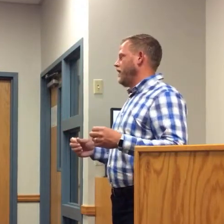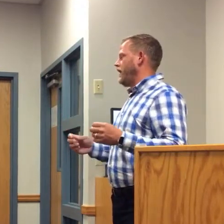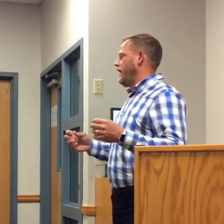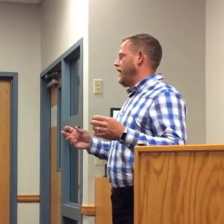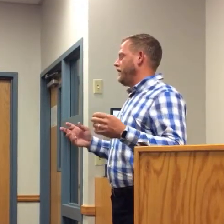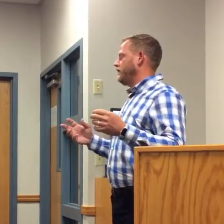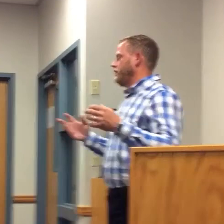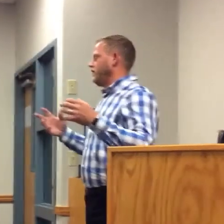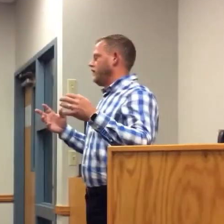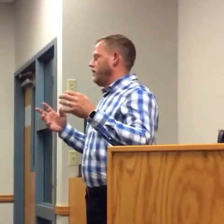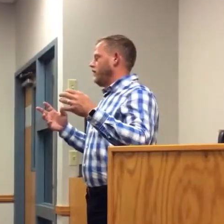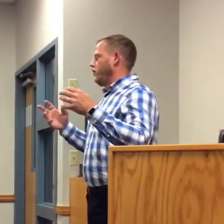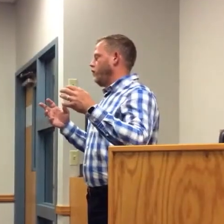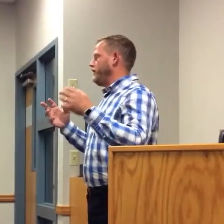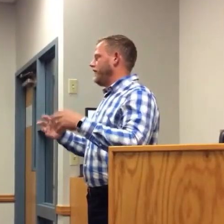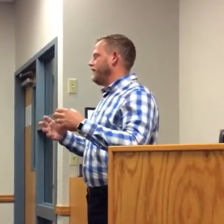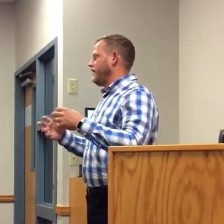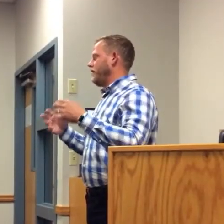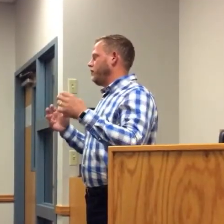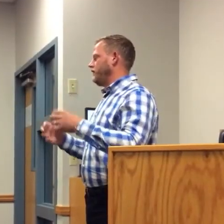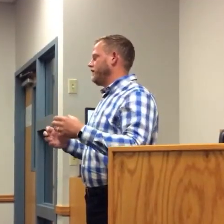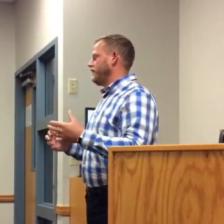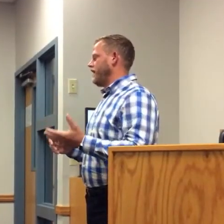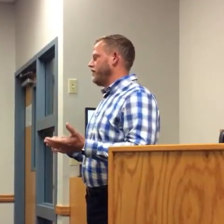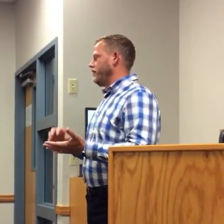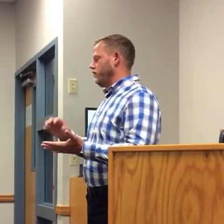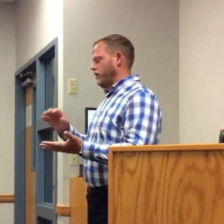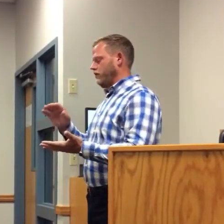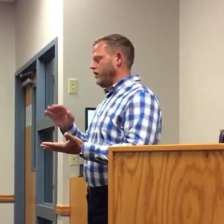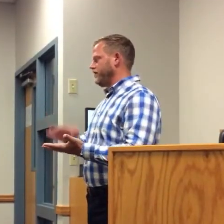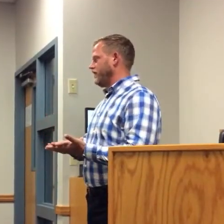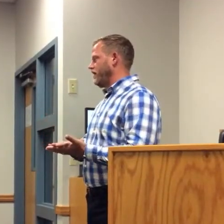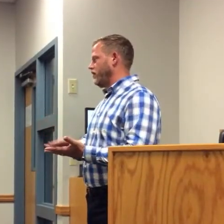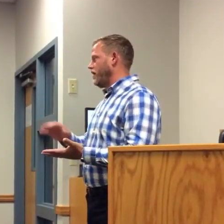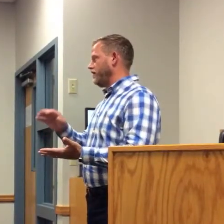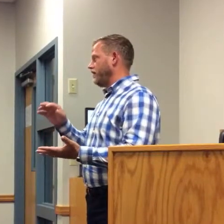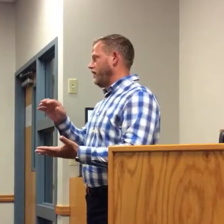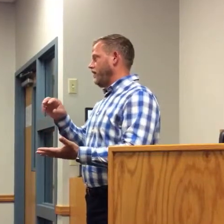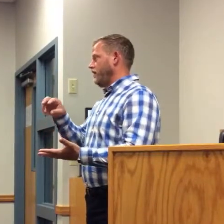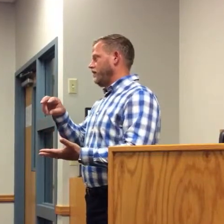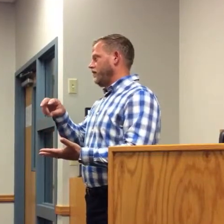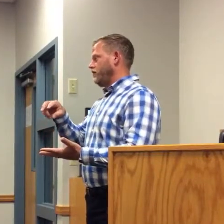together, and we take time and we sit together and we decide,